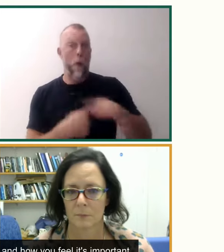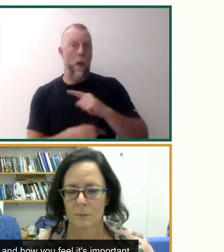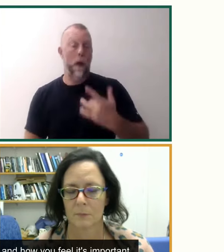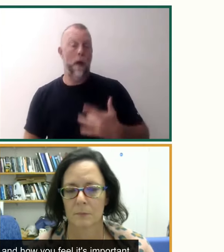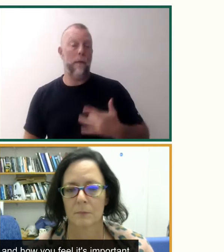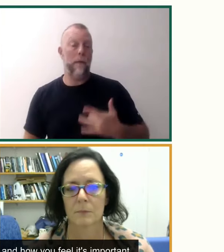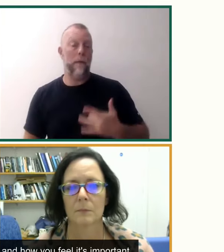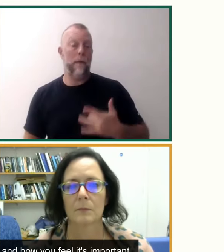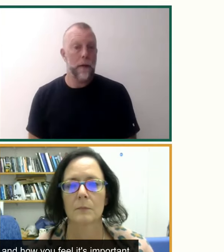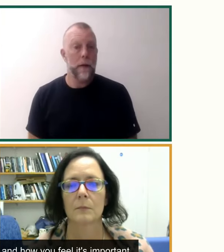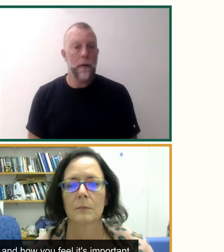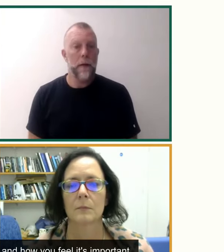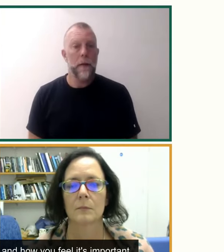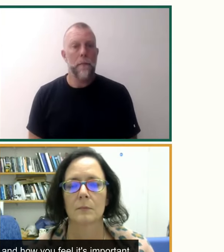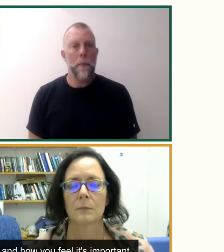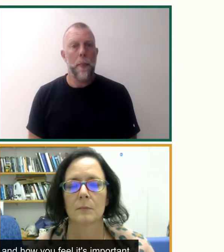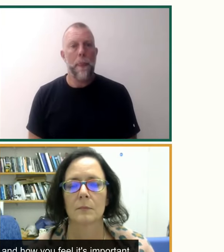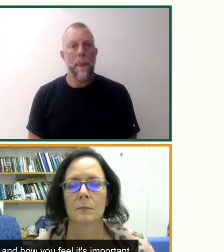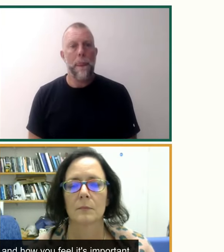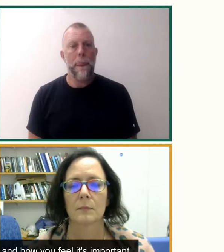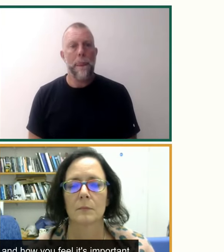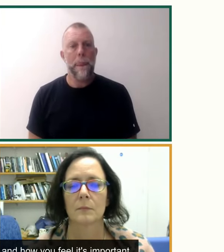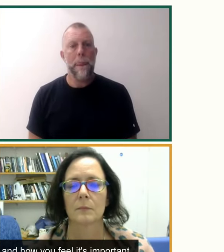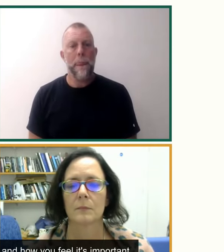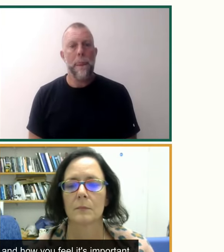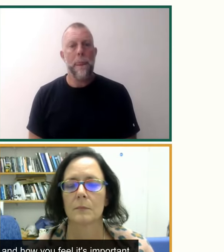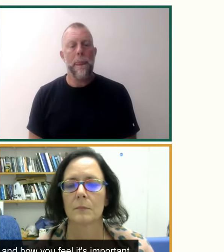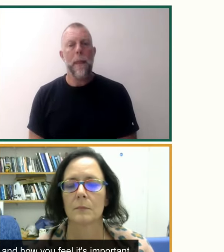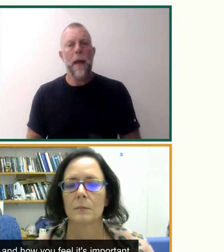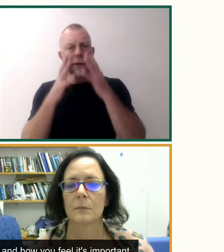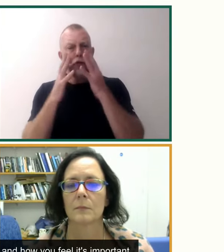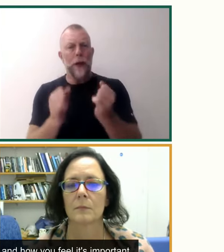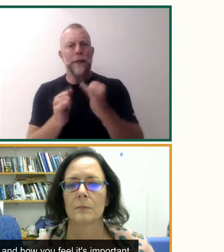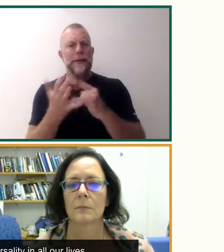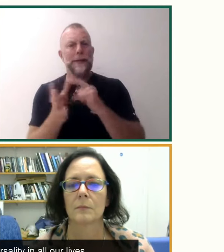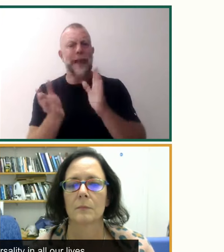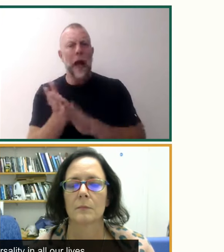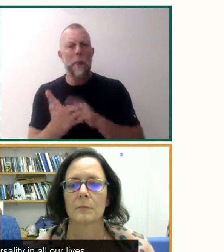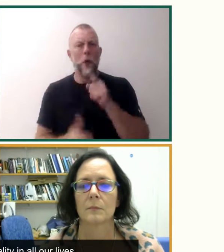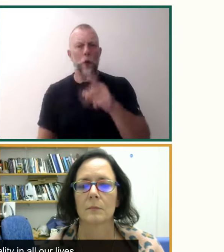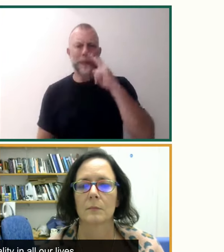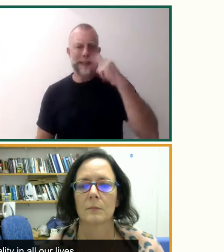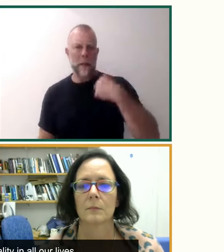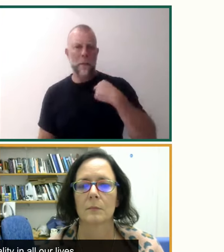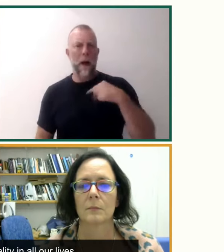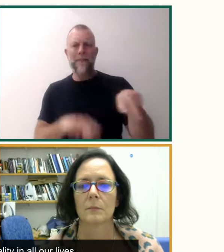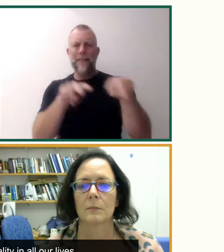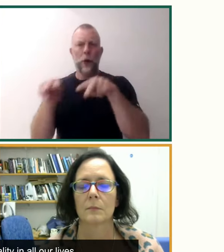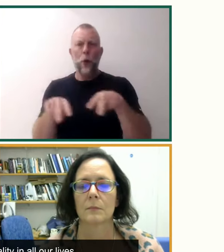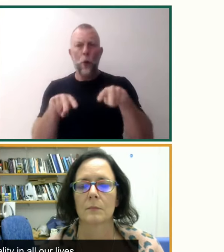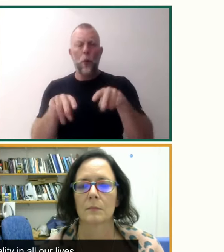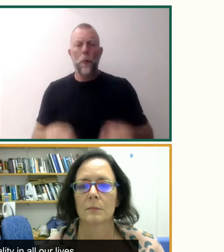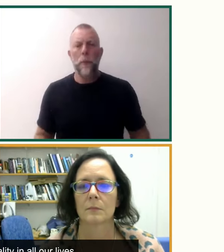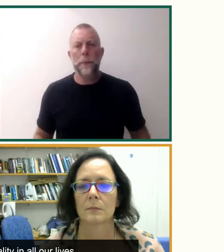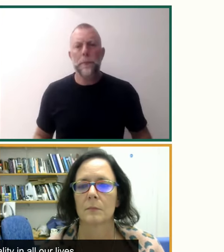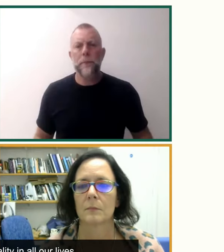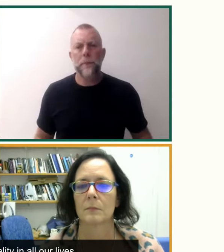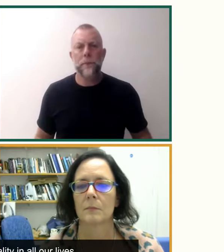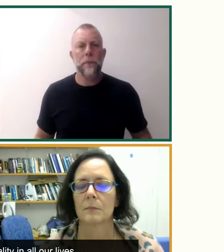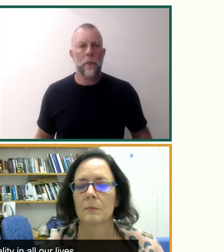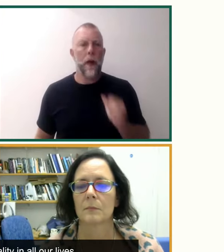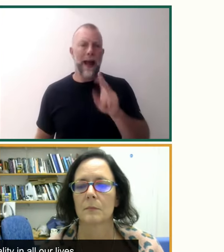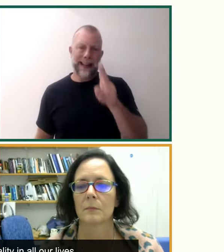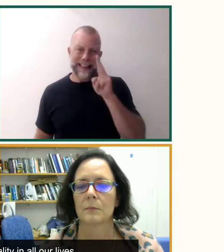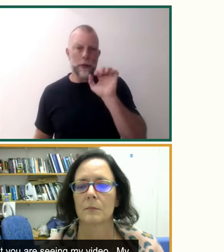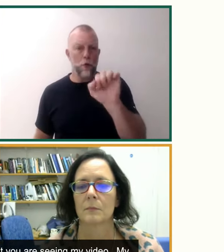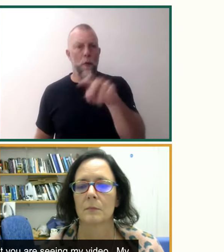Yeah, of course. Could I just check, Sam, that you're actually seeing my video, because my video is scrambled here. I can see it.